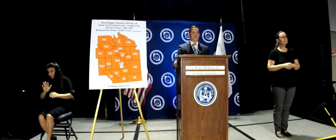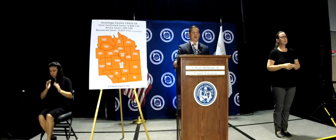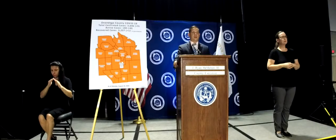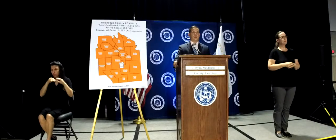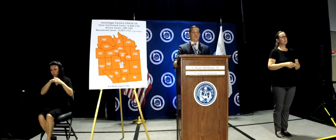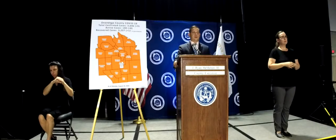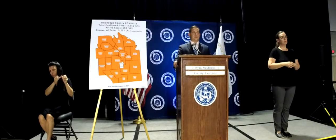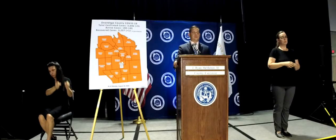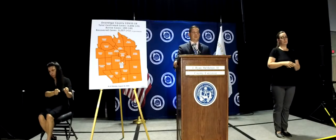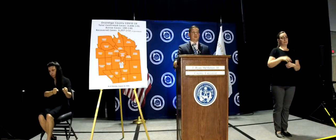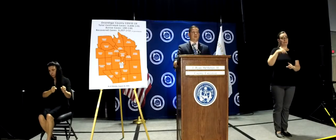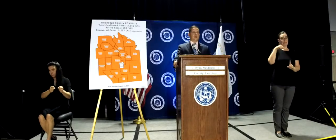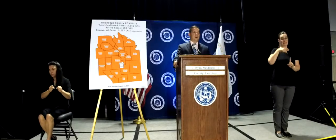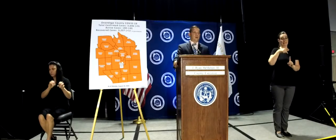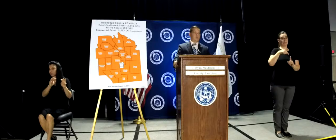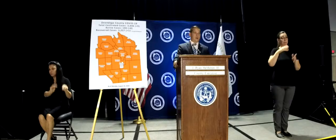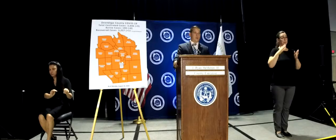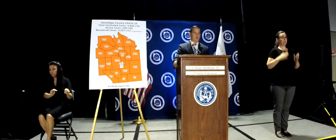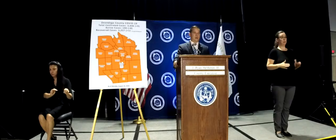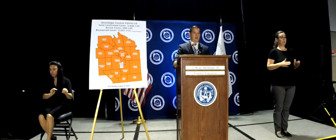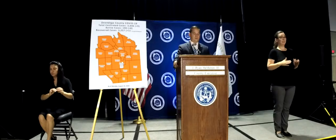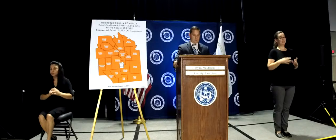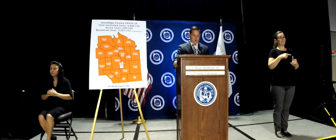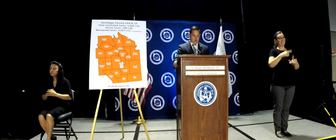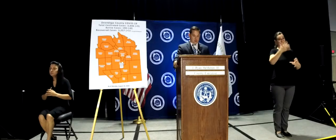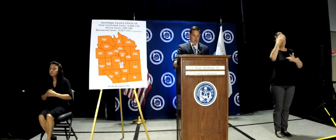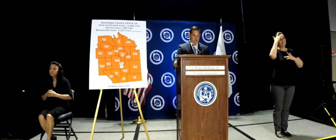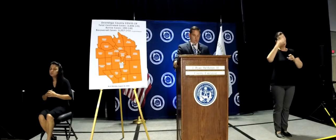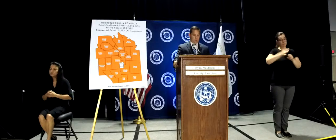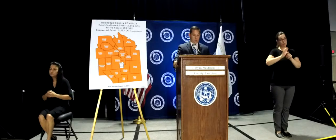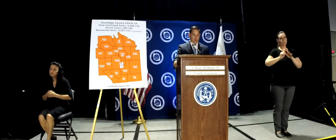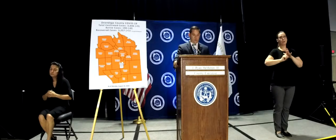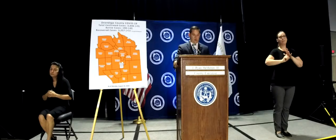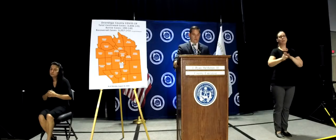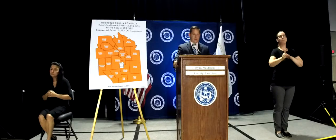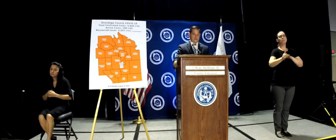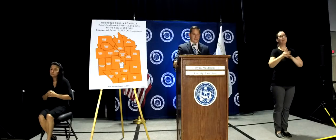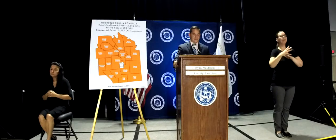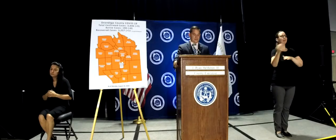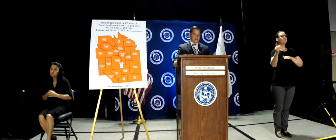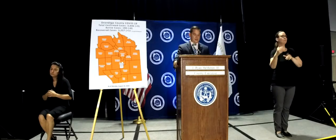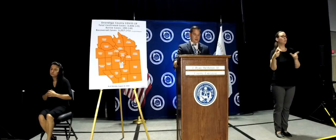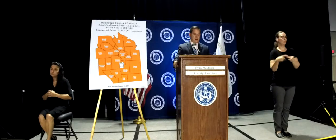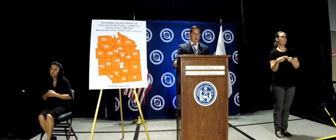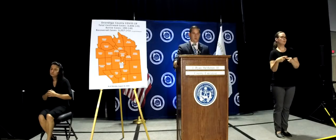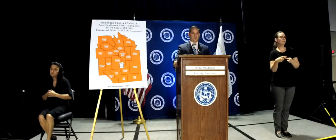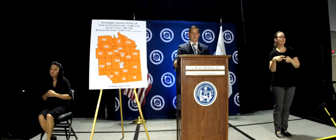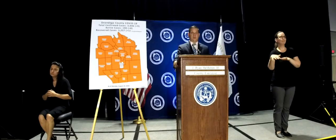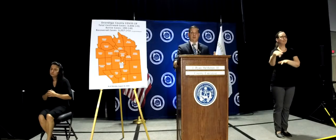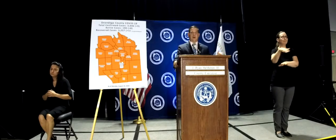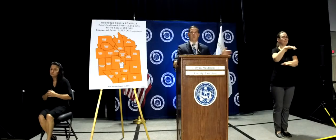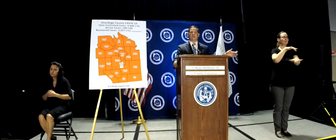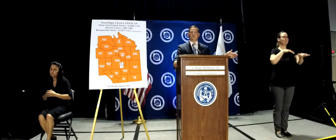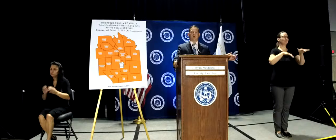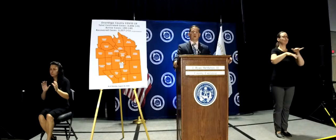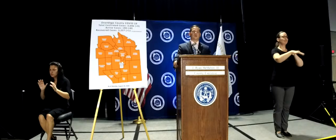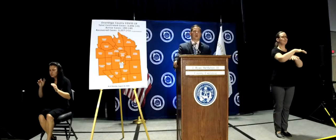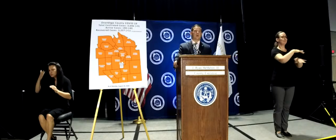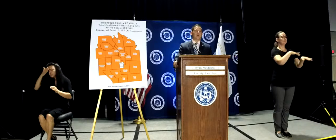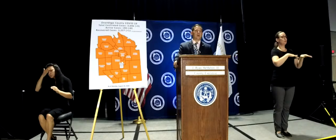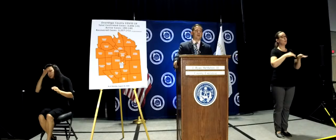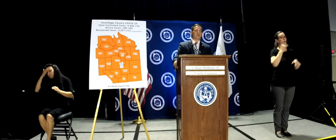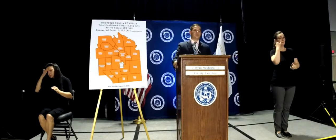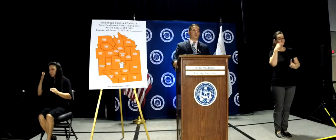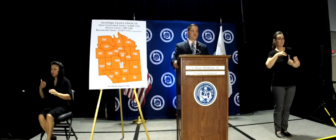stayed home and got a COVID test, we probably would have, we know we would have less cases. Which would have made that rate smaller.